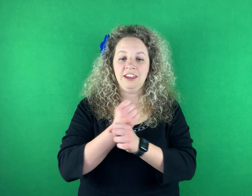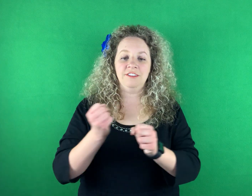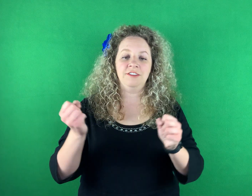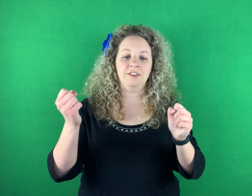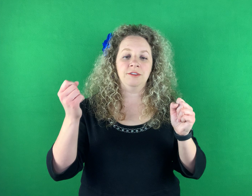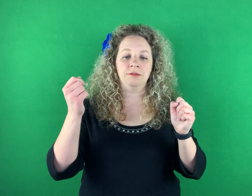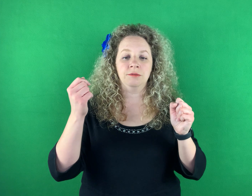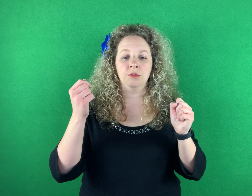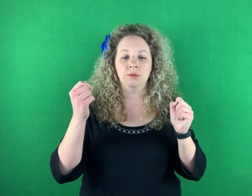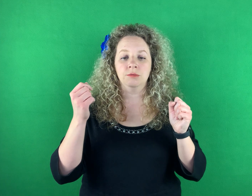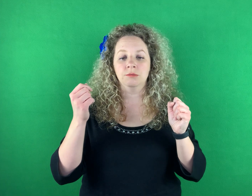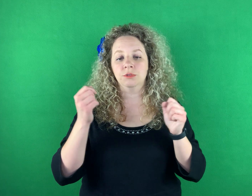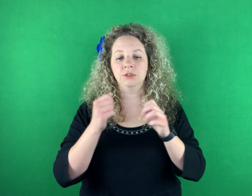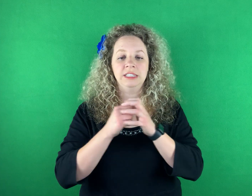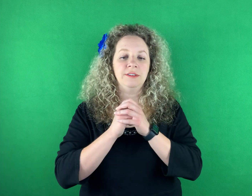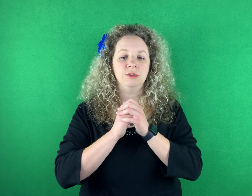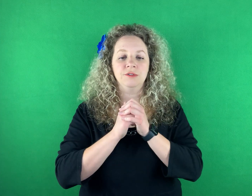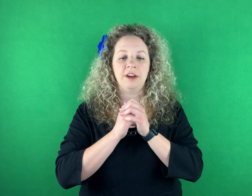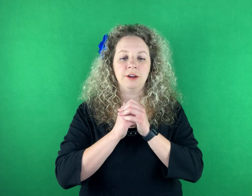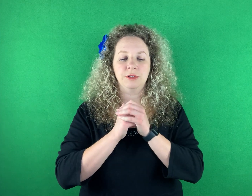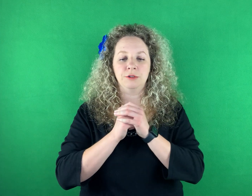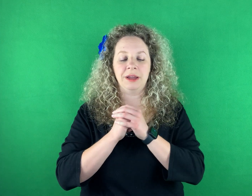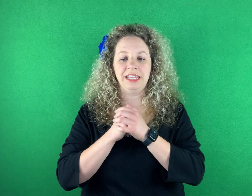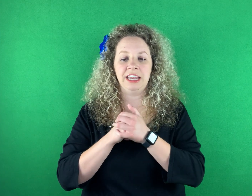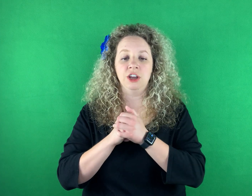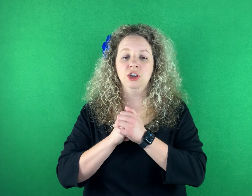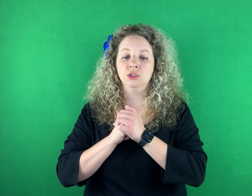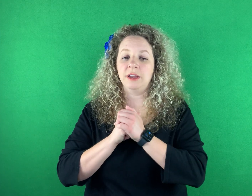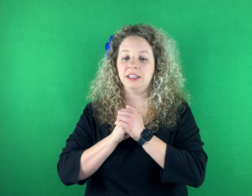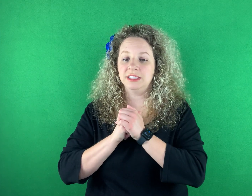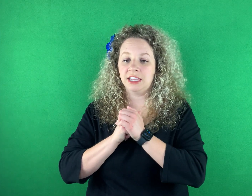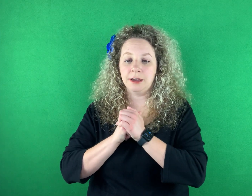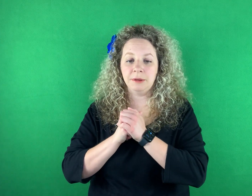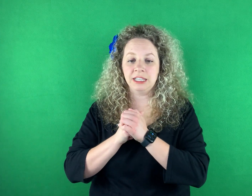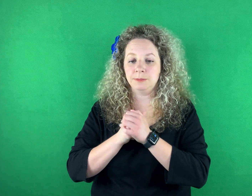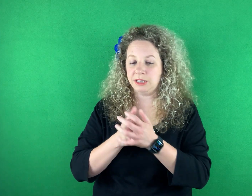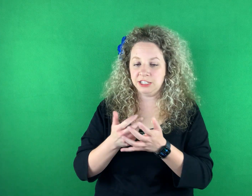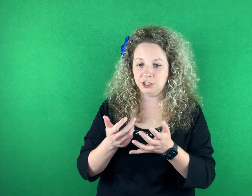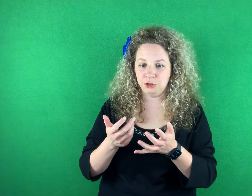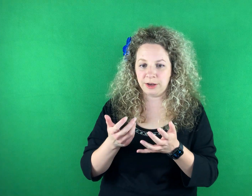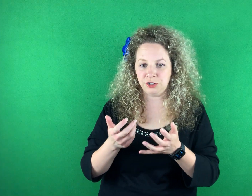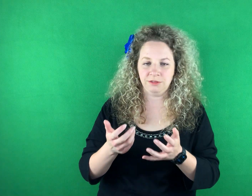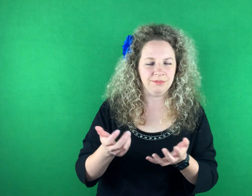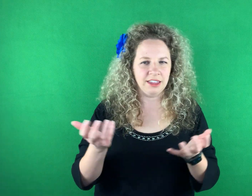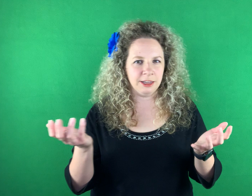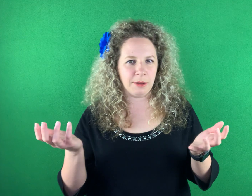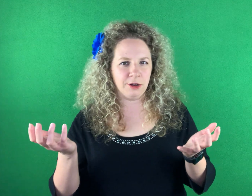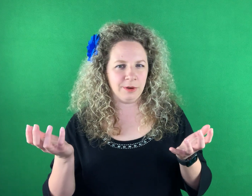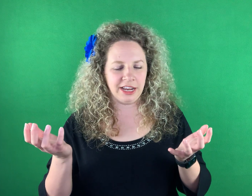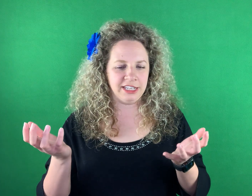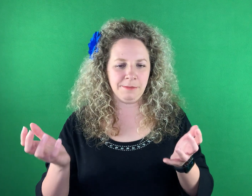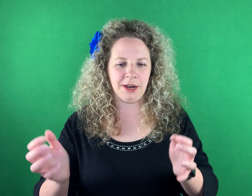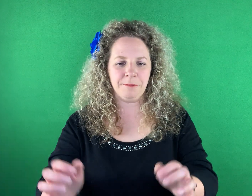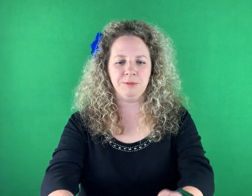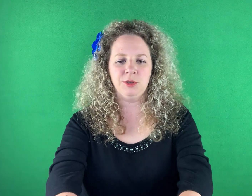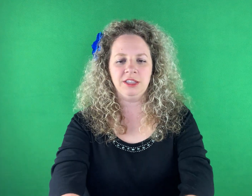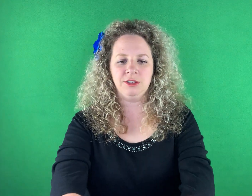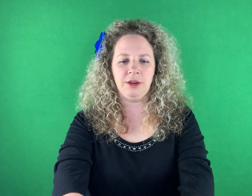save through the fire with your mighty hand. So I can set up and explain a situation. I think better when I type it out. So let's go ahead and do